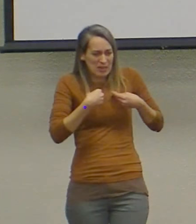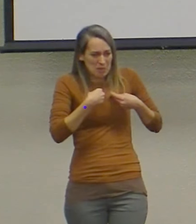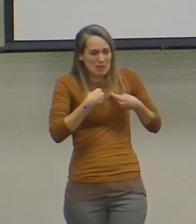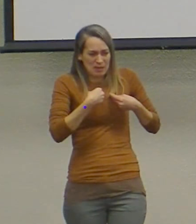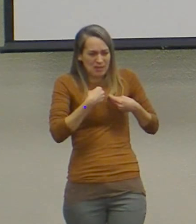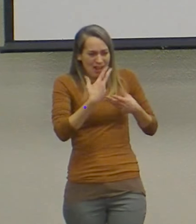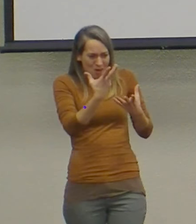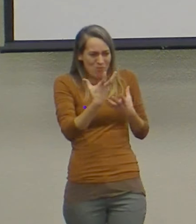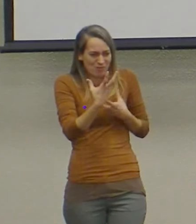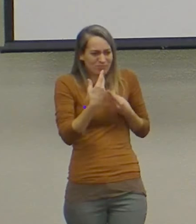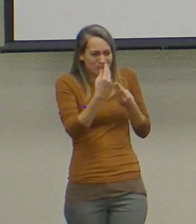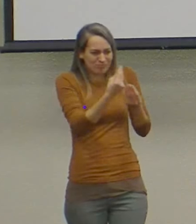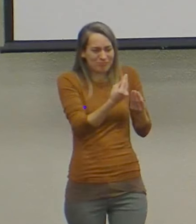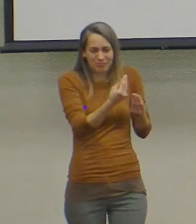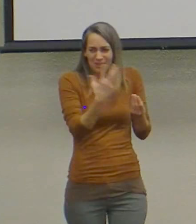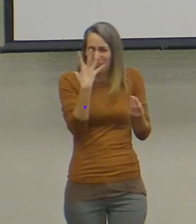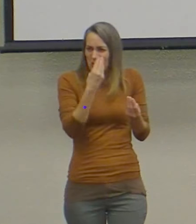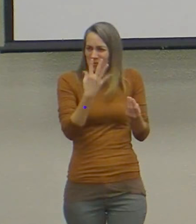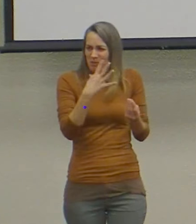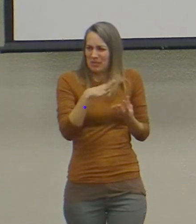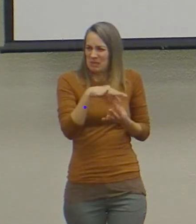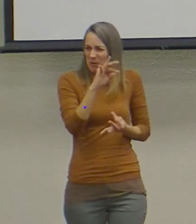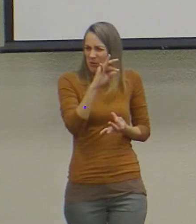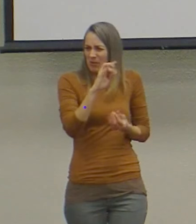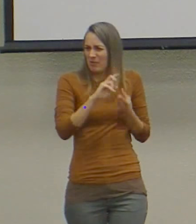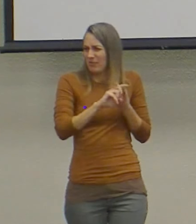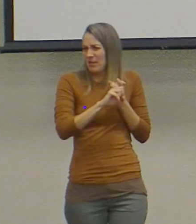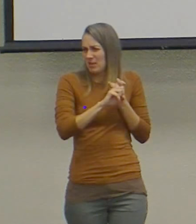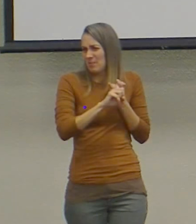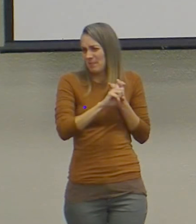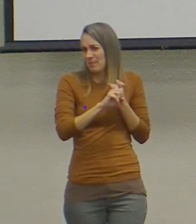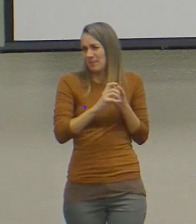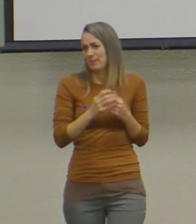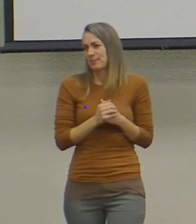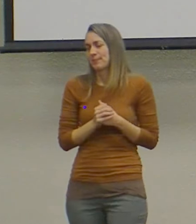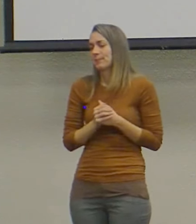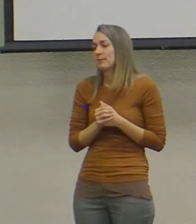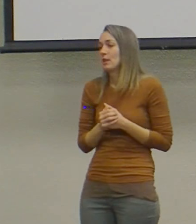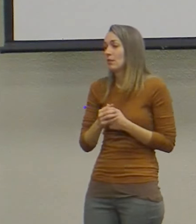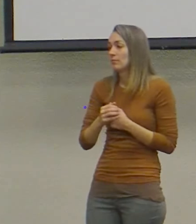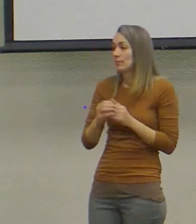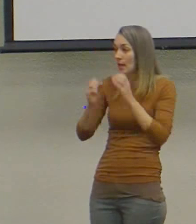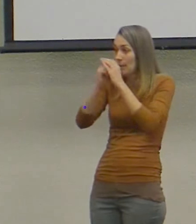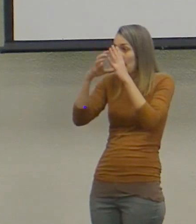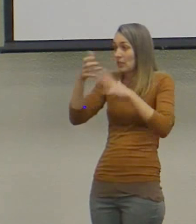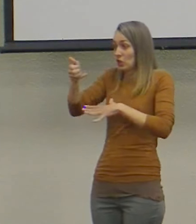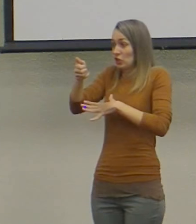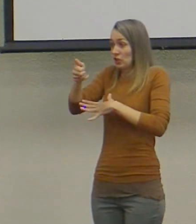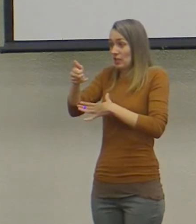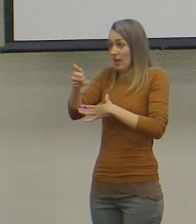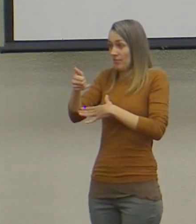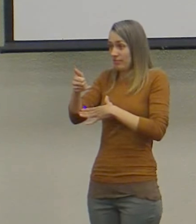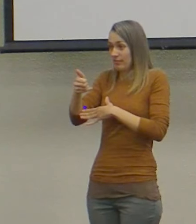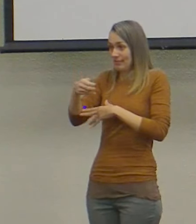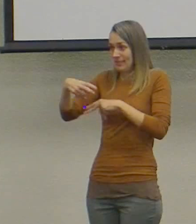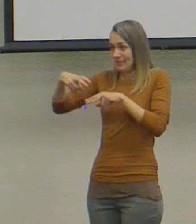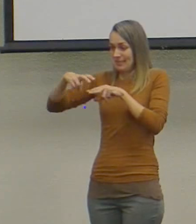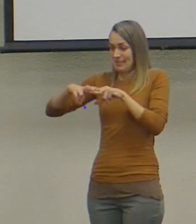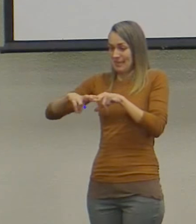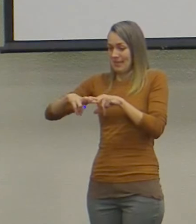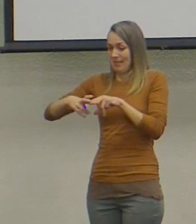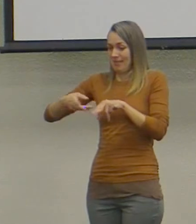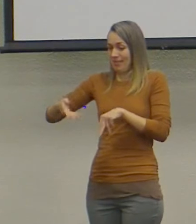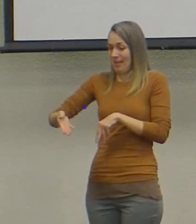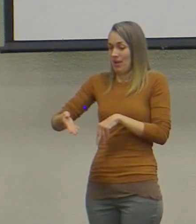a beautiful spirit of friendship. Now imagine yourself, though, sitting in the room next